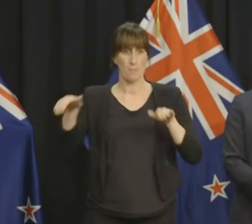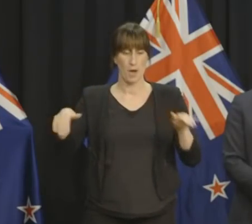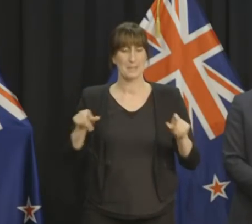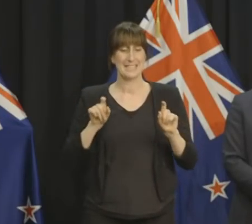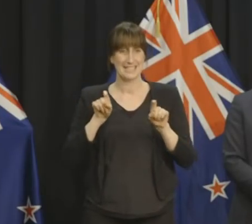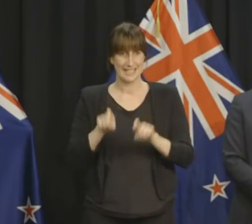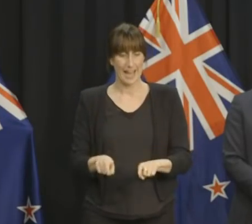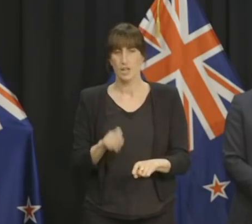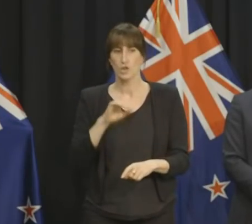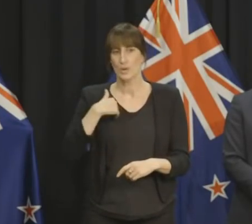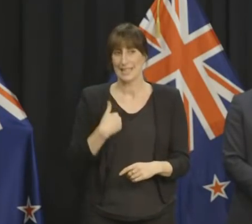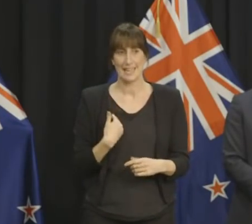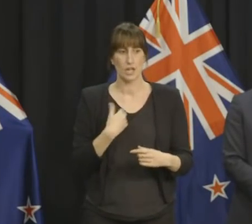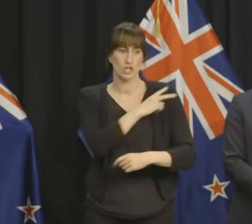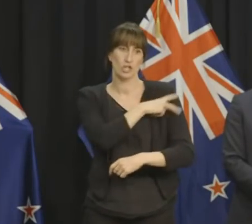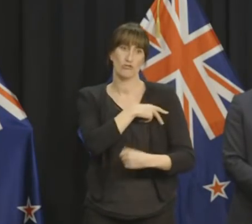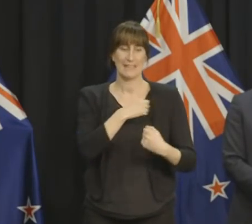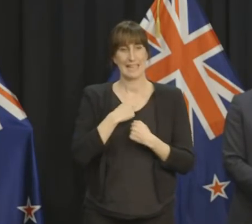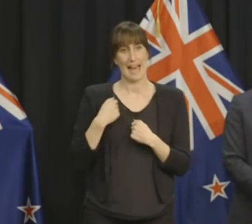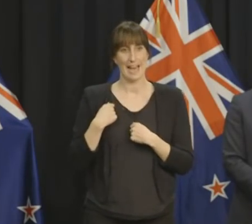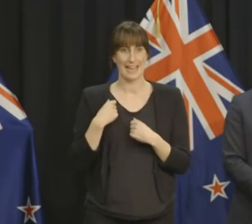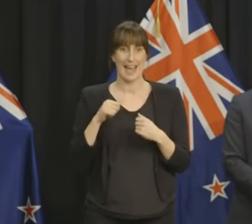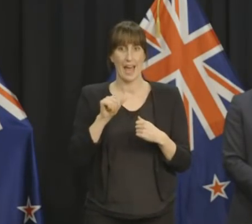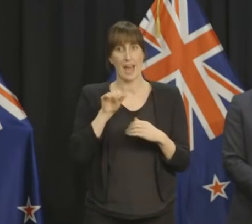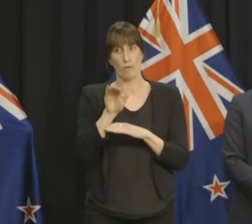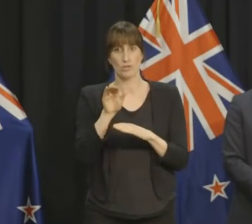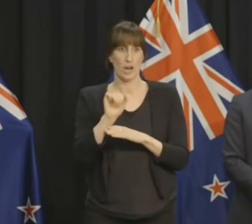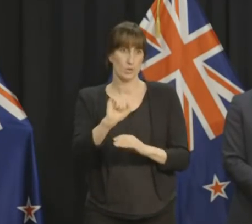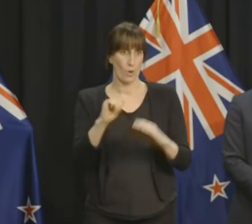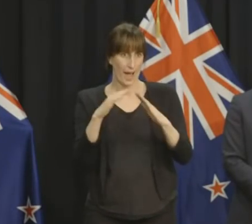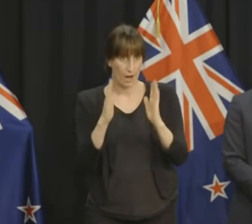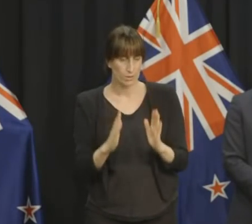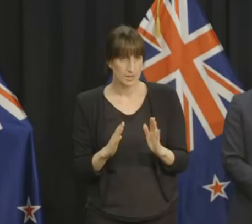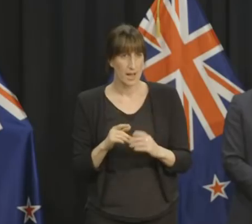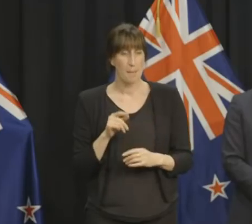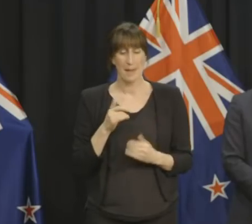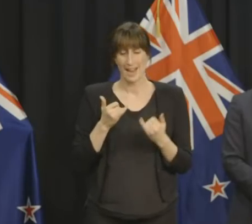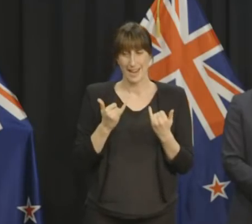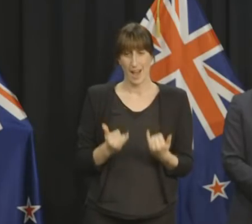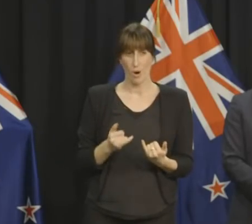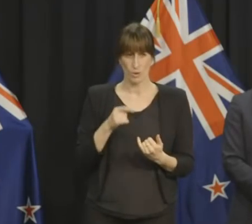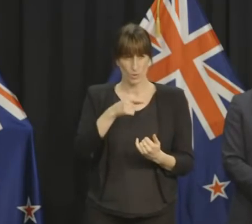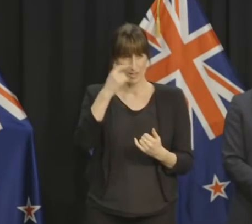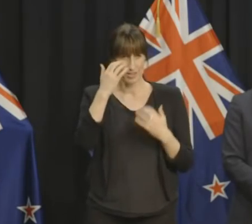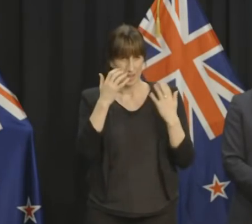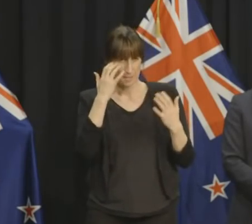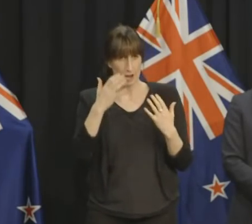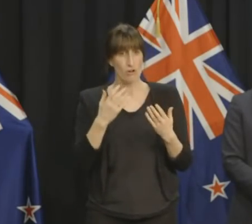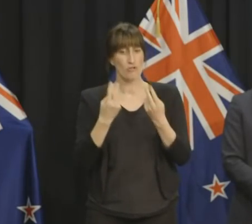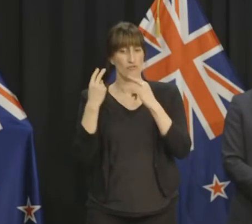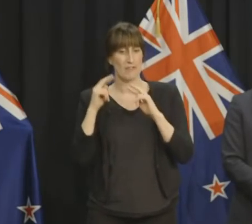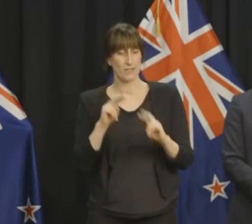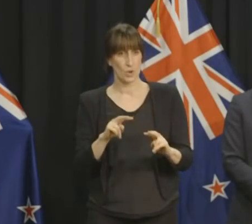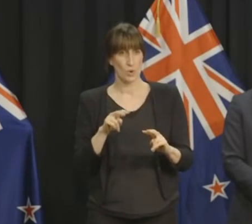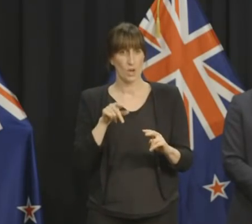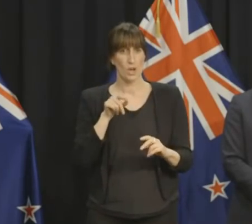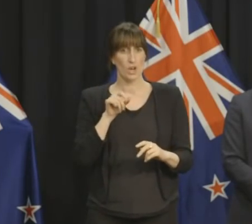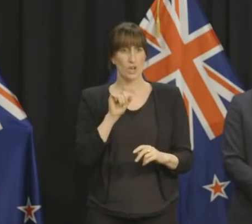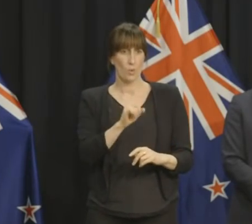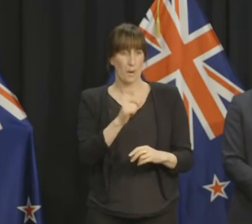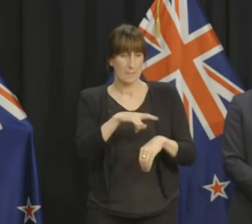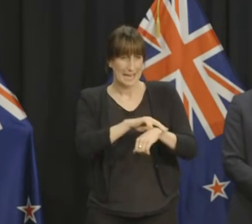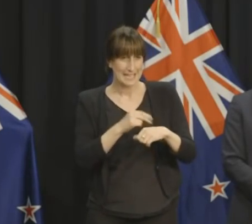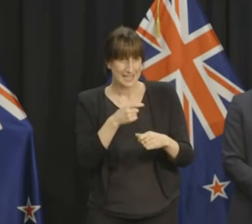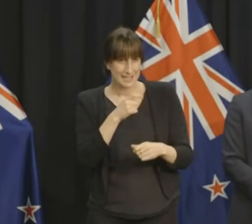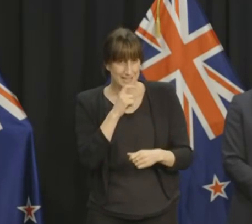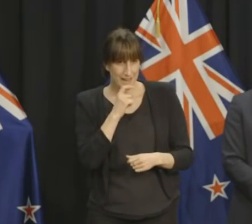ever consider now moving to? I think reviewing resourcing is one of those things that we always take a look at. It's